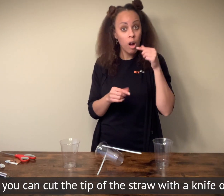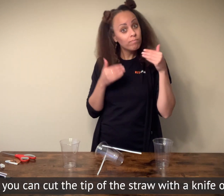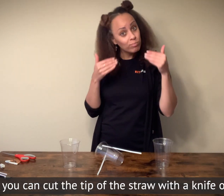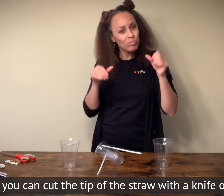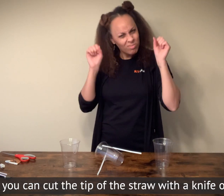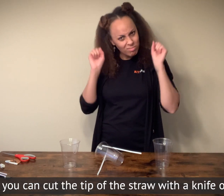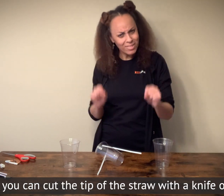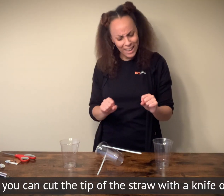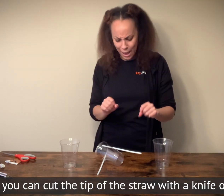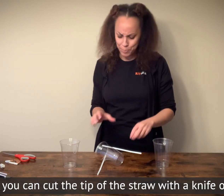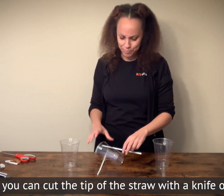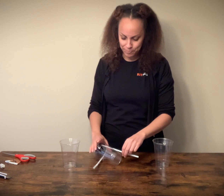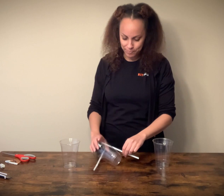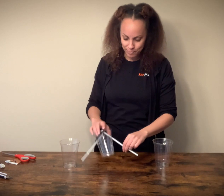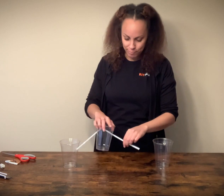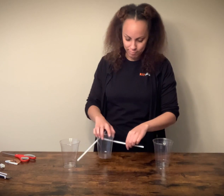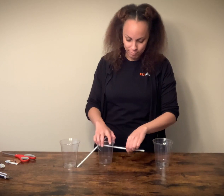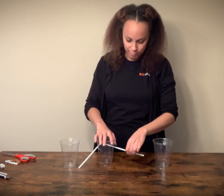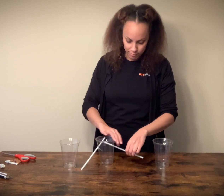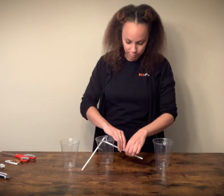the straw with a knife or scissors.